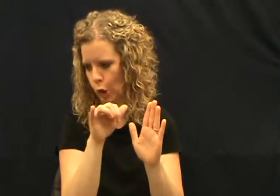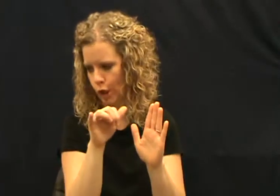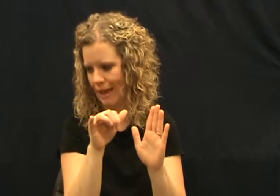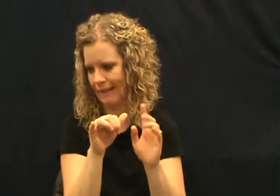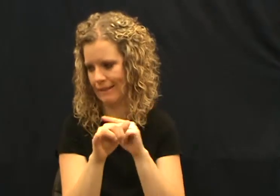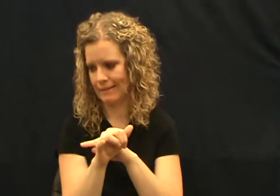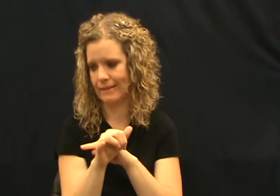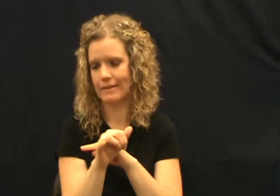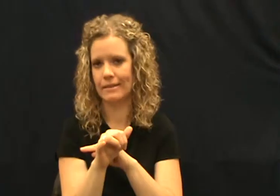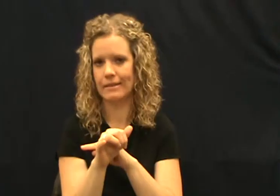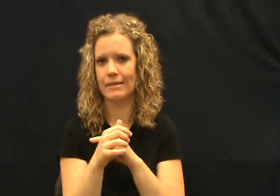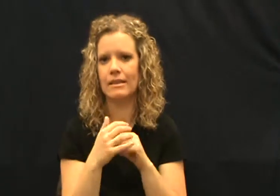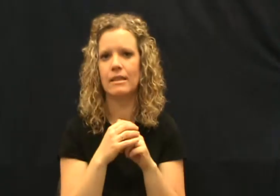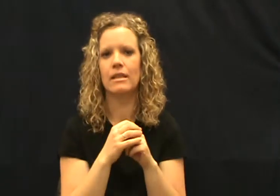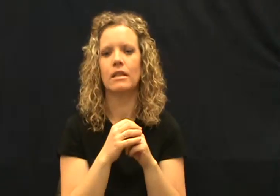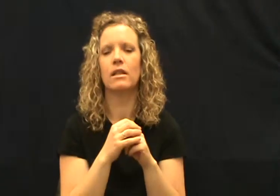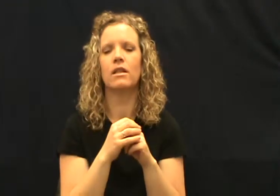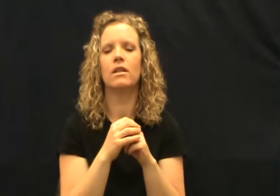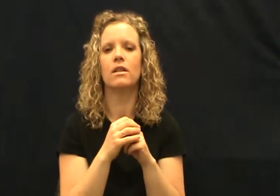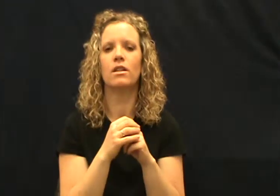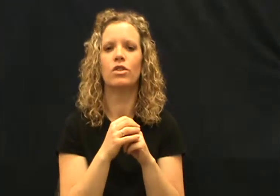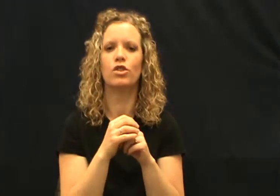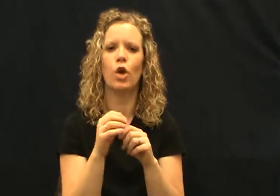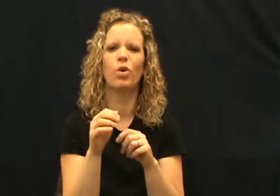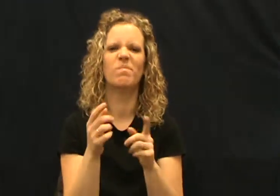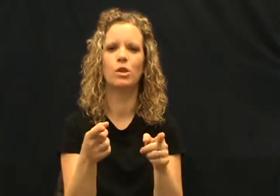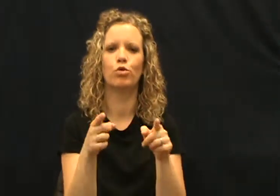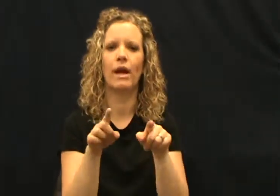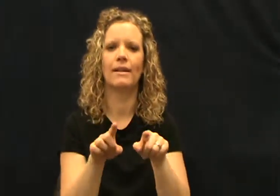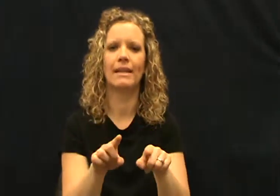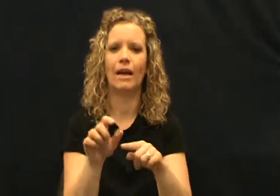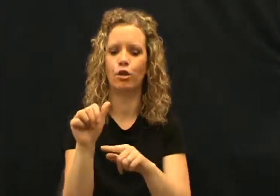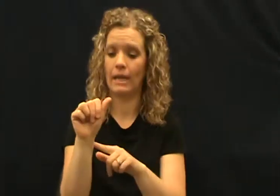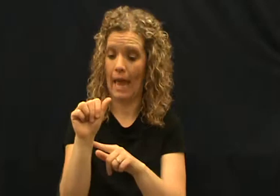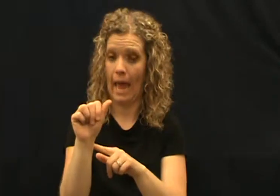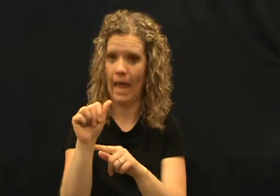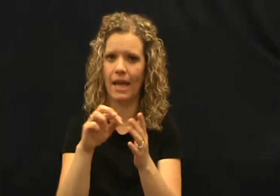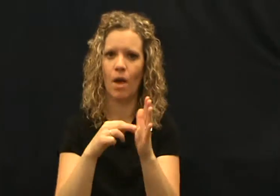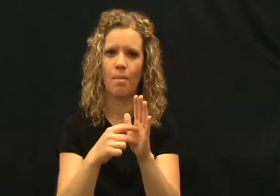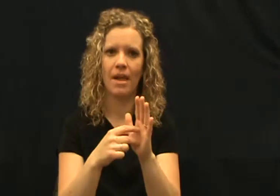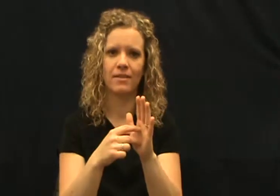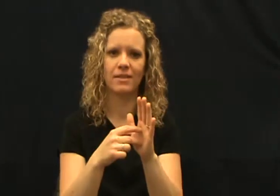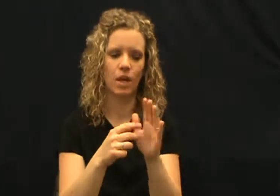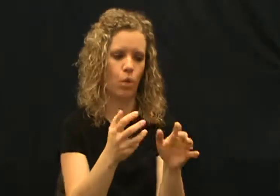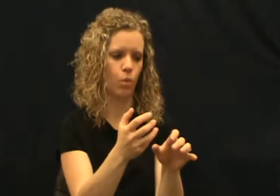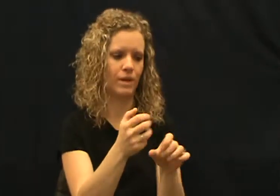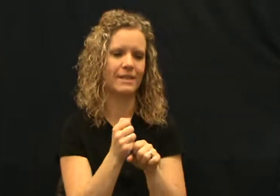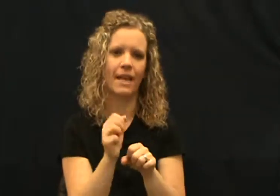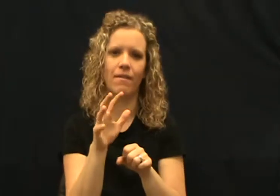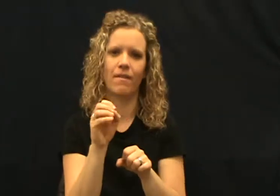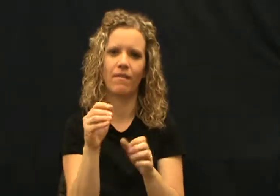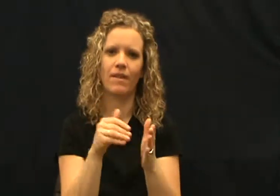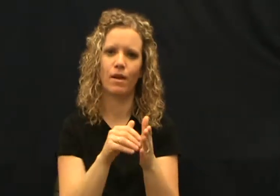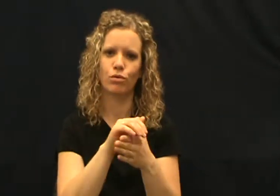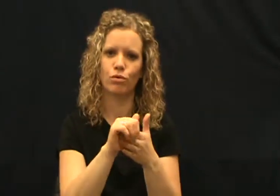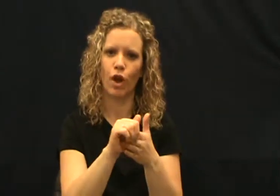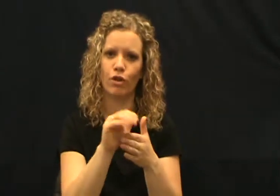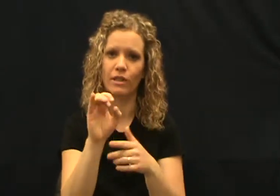represents. In other words, transaction A is when we receive $50,000 cash in exchange for